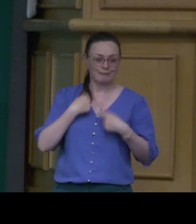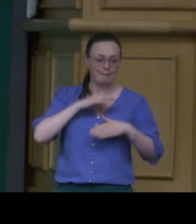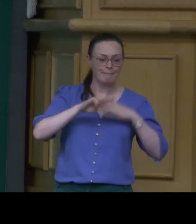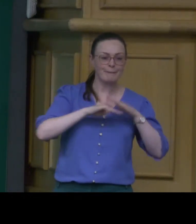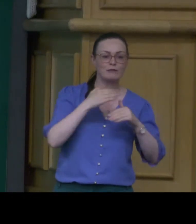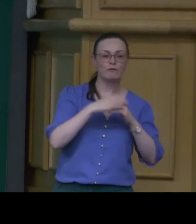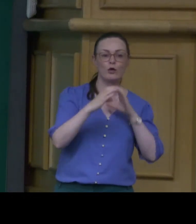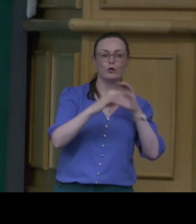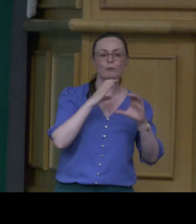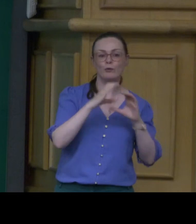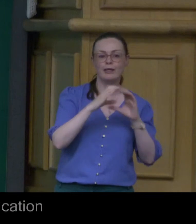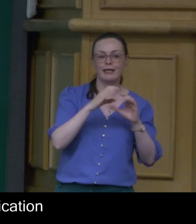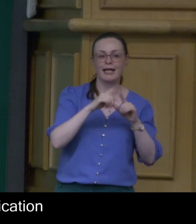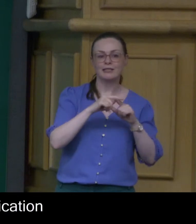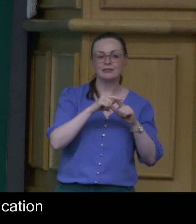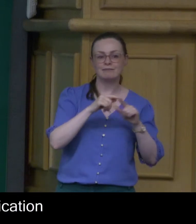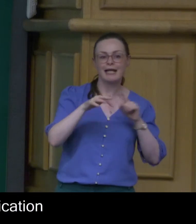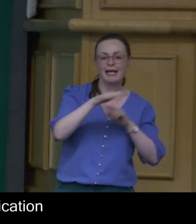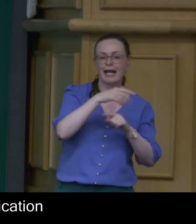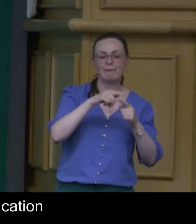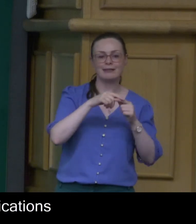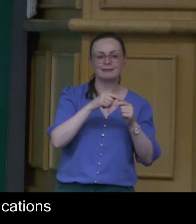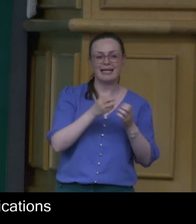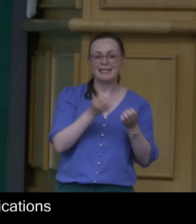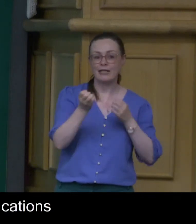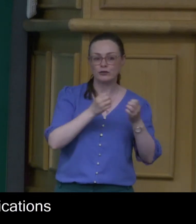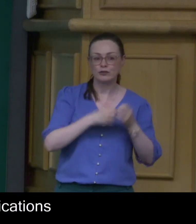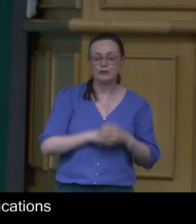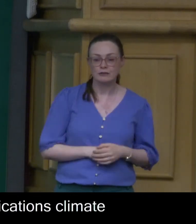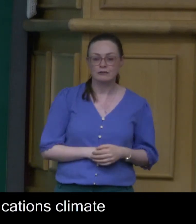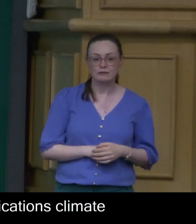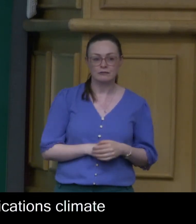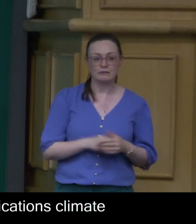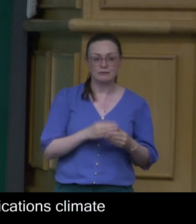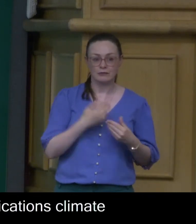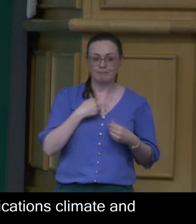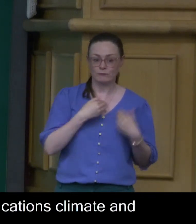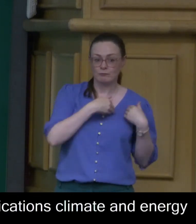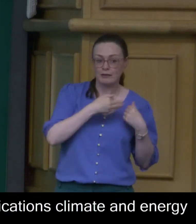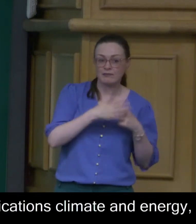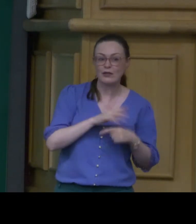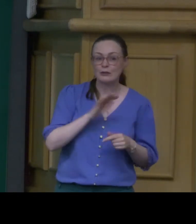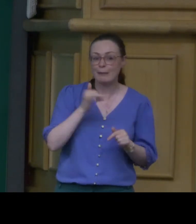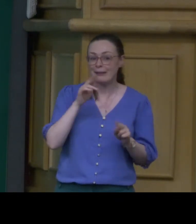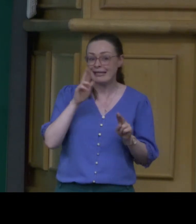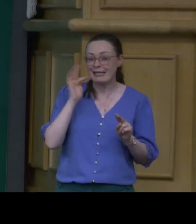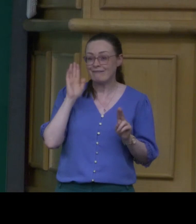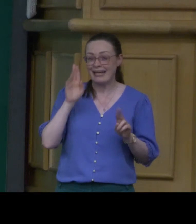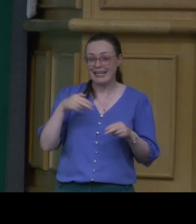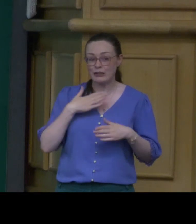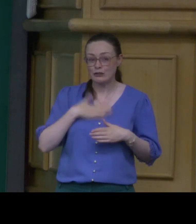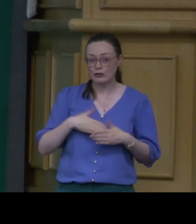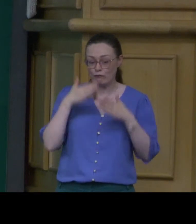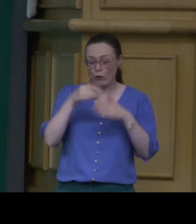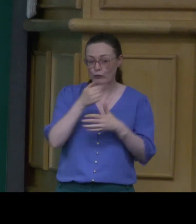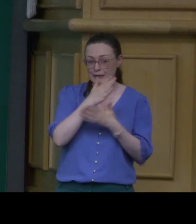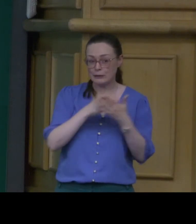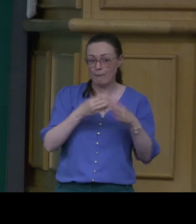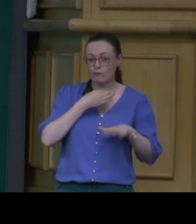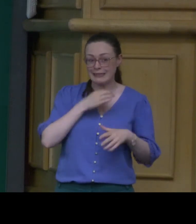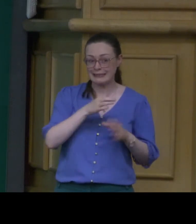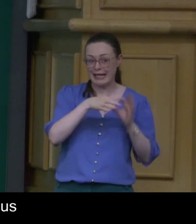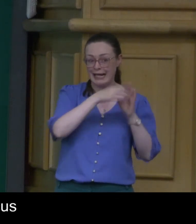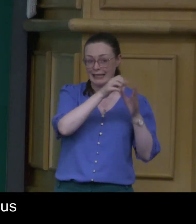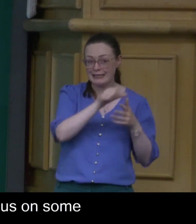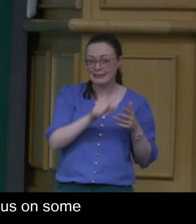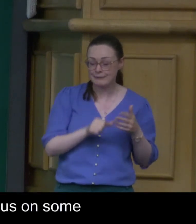for Communications, Climate and Energy among my portfolio, and I might just, if I can, focus on some of the risks and some of